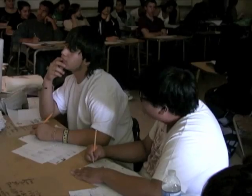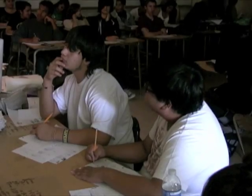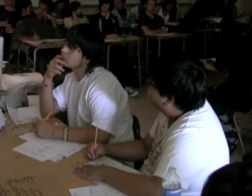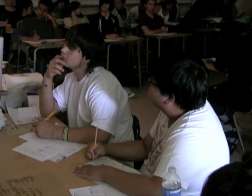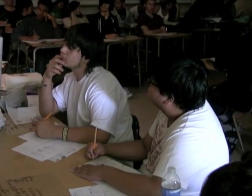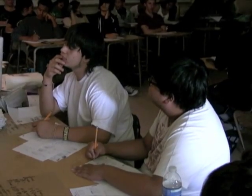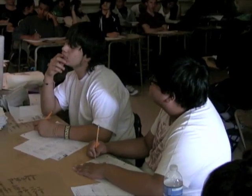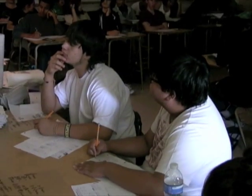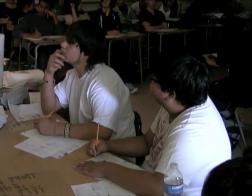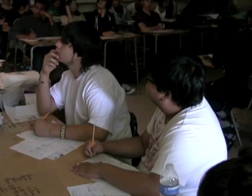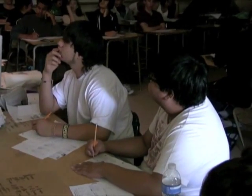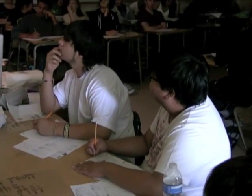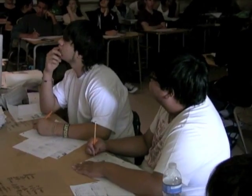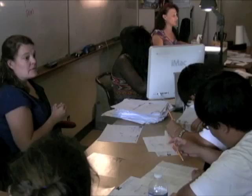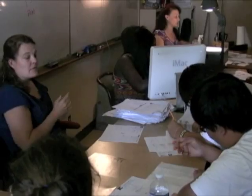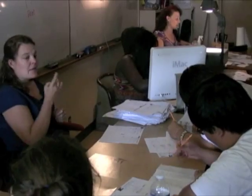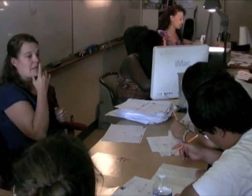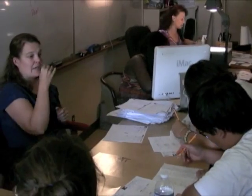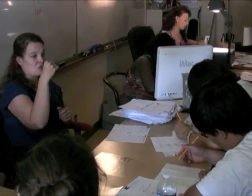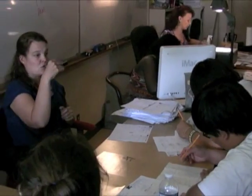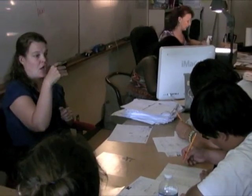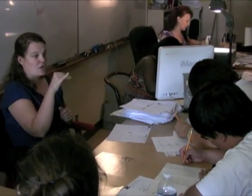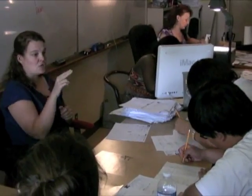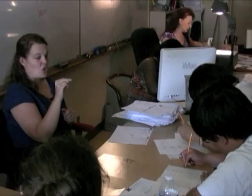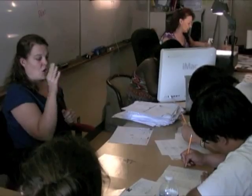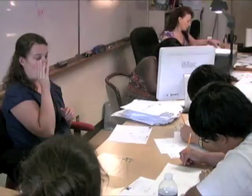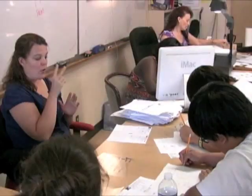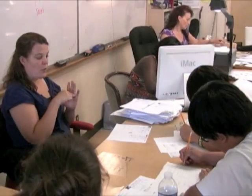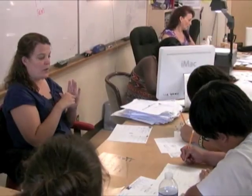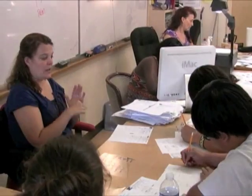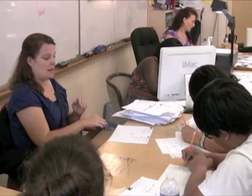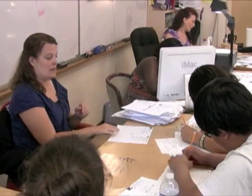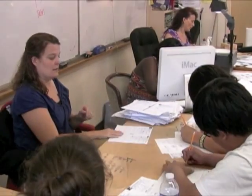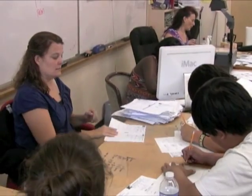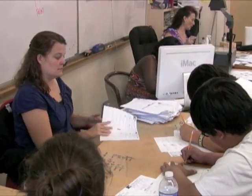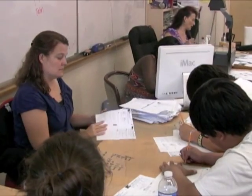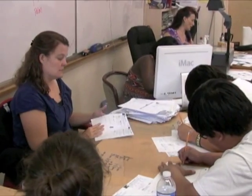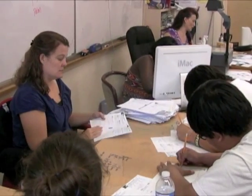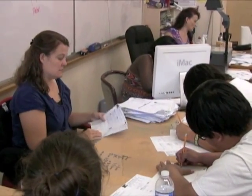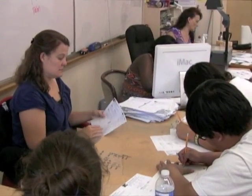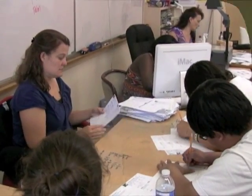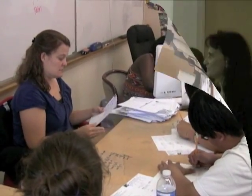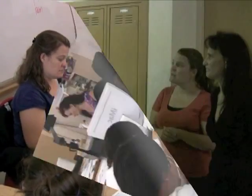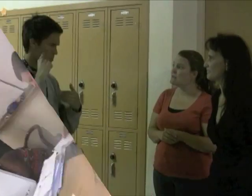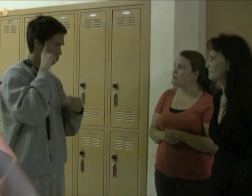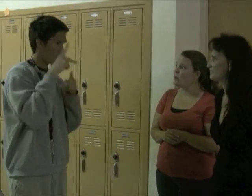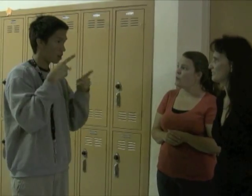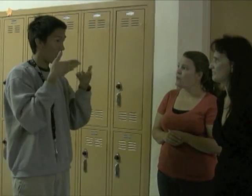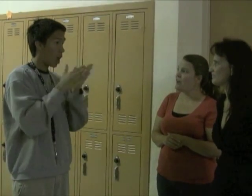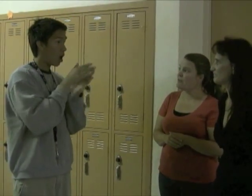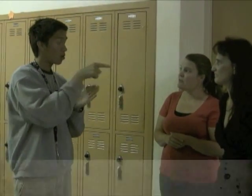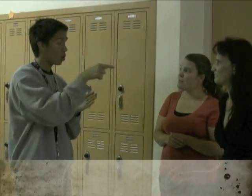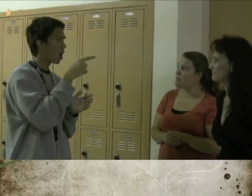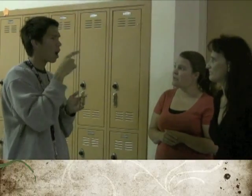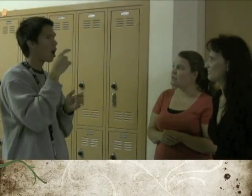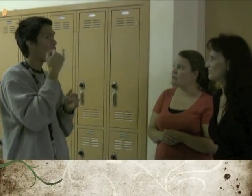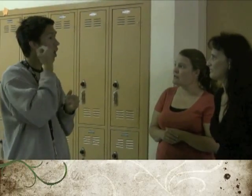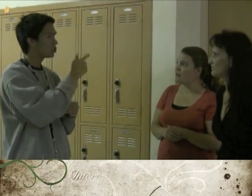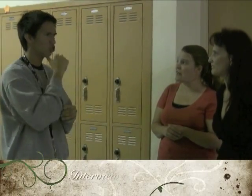R to the power of n. John's gonna read. Okay. When you have deaf people in your